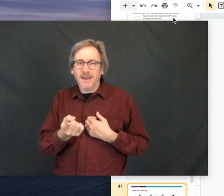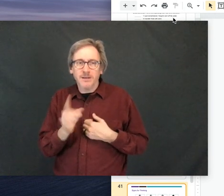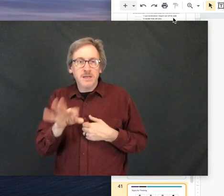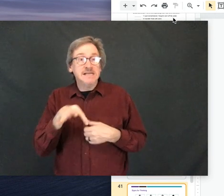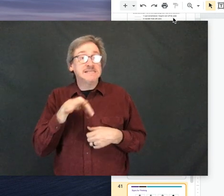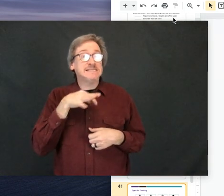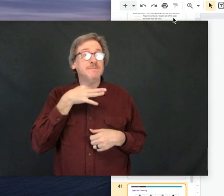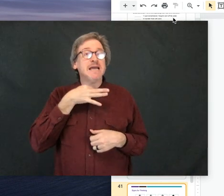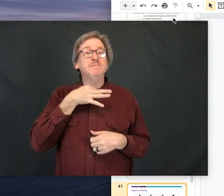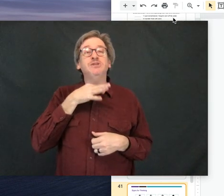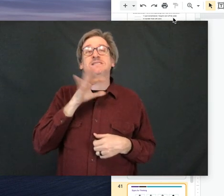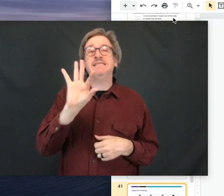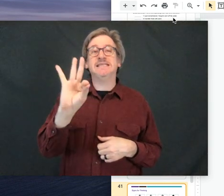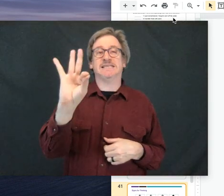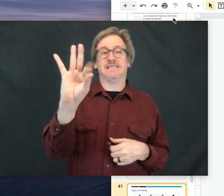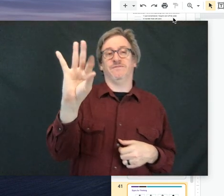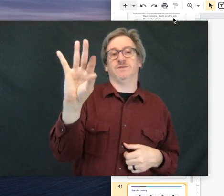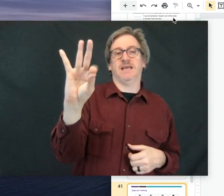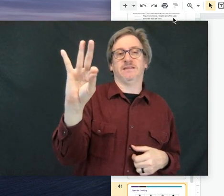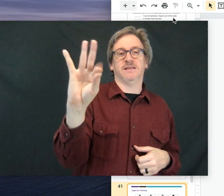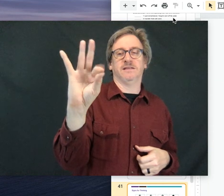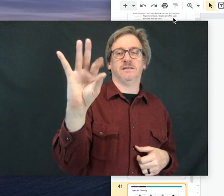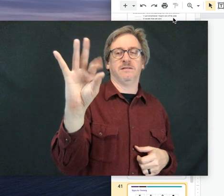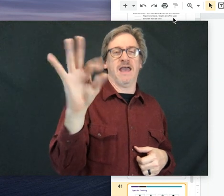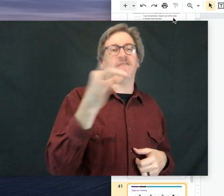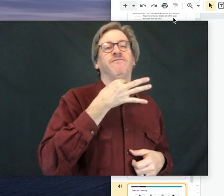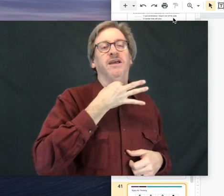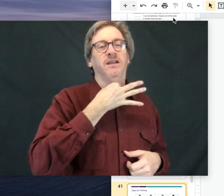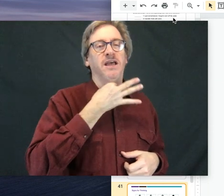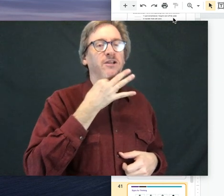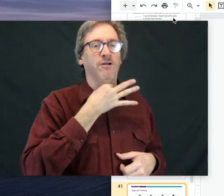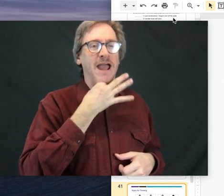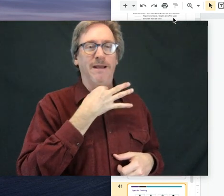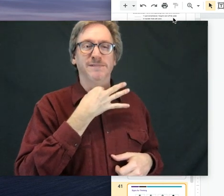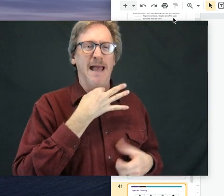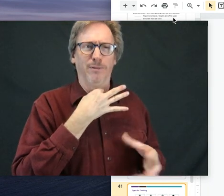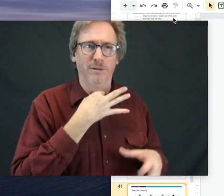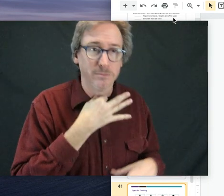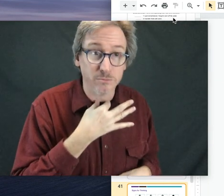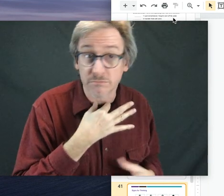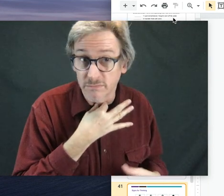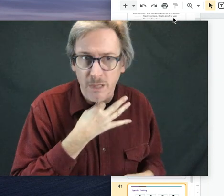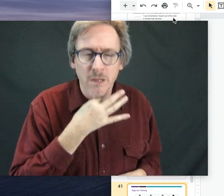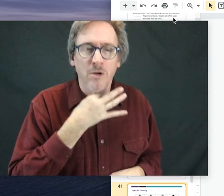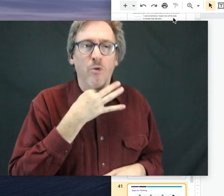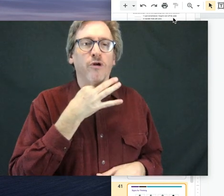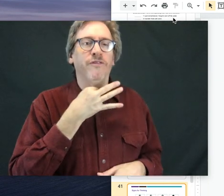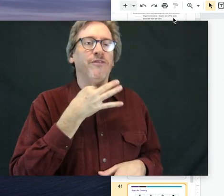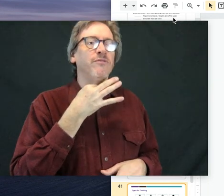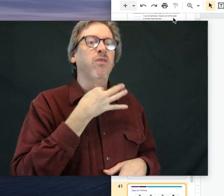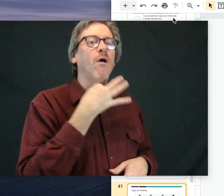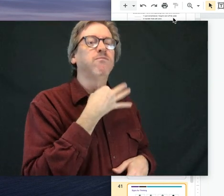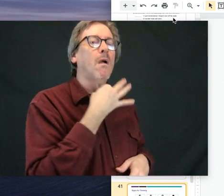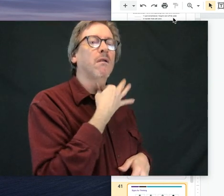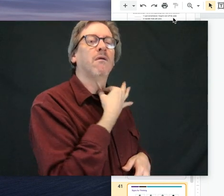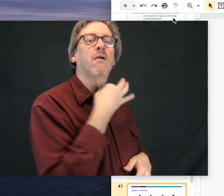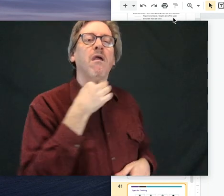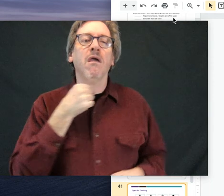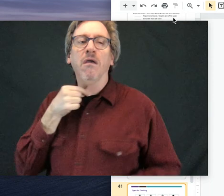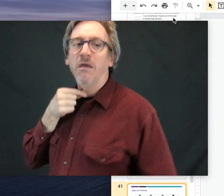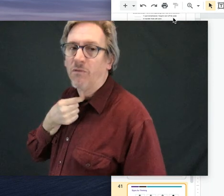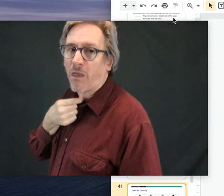say. Sometimes you'll see this, and if you take the F and get your Adam's apple or the soft part of